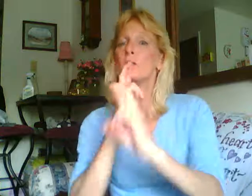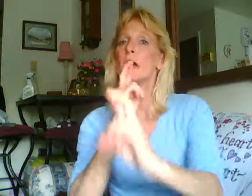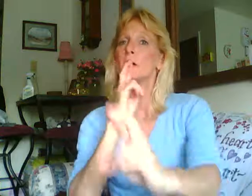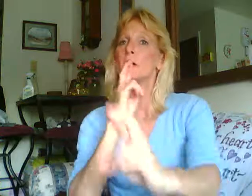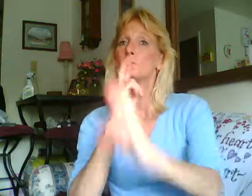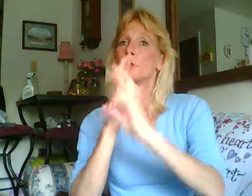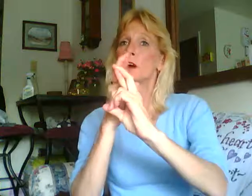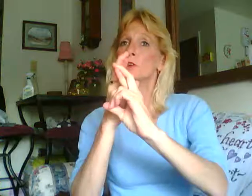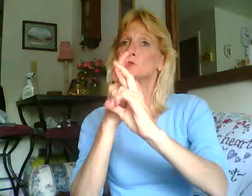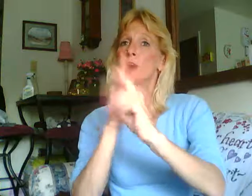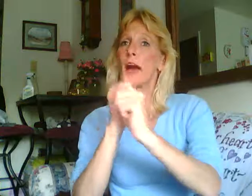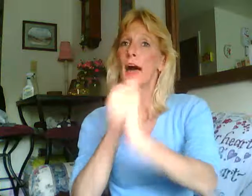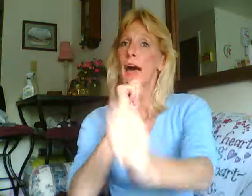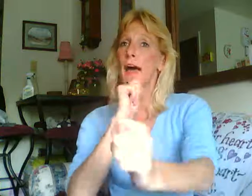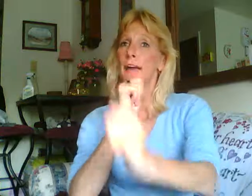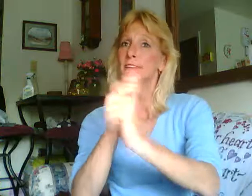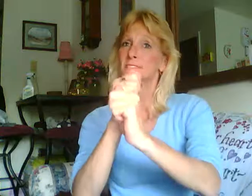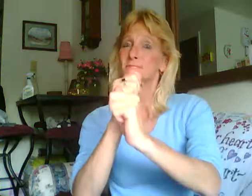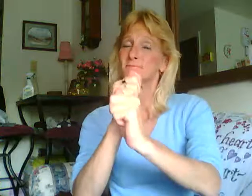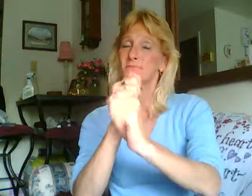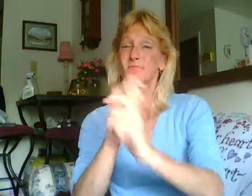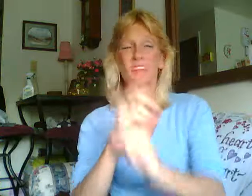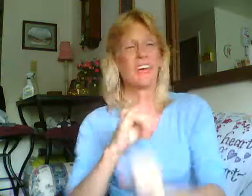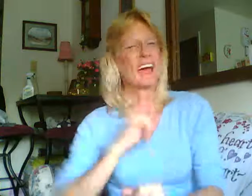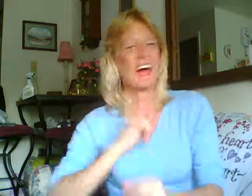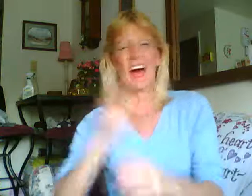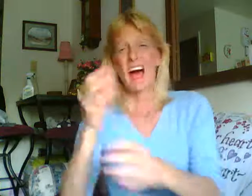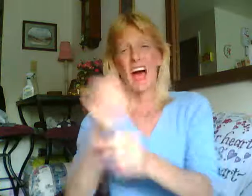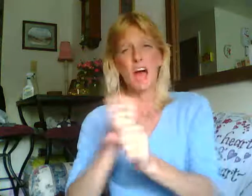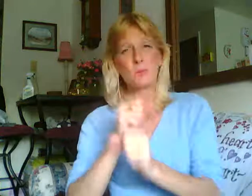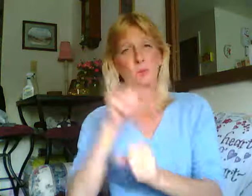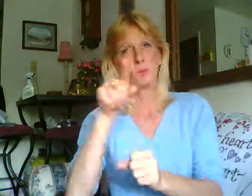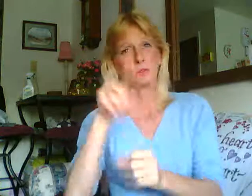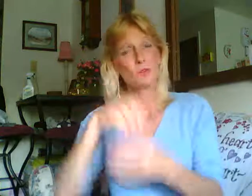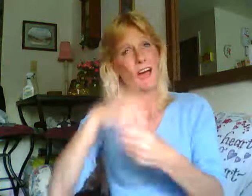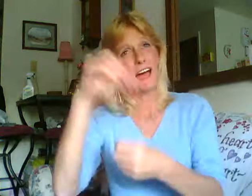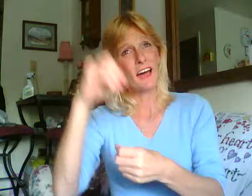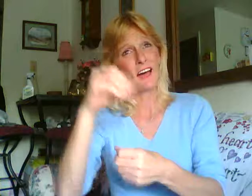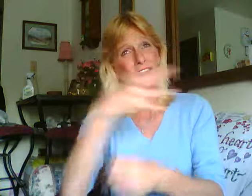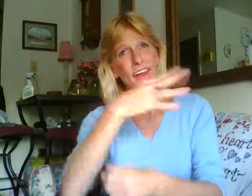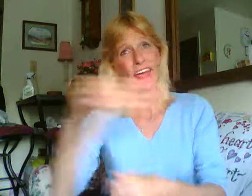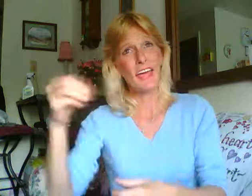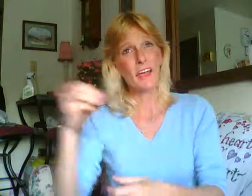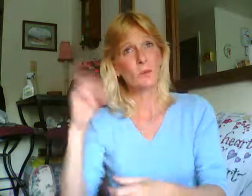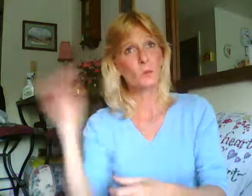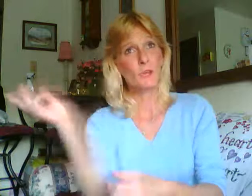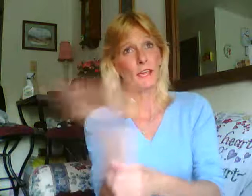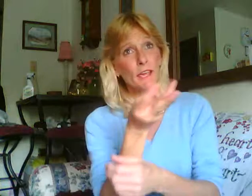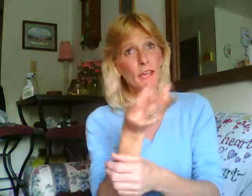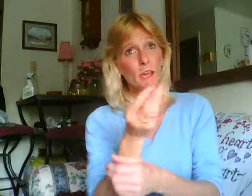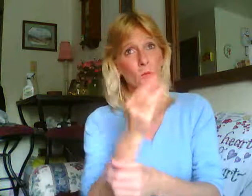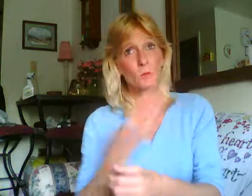railroad track I pulled you out and we were